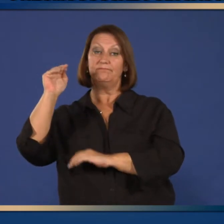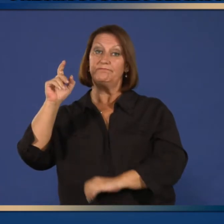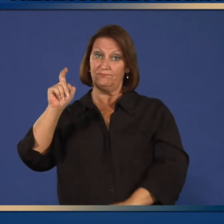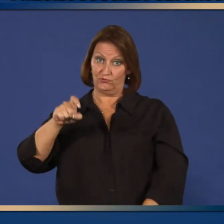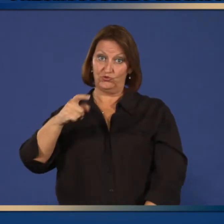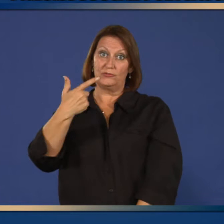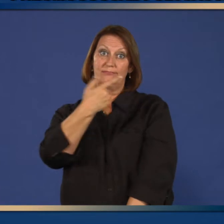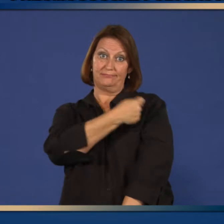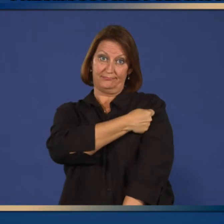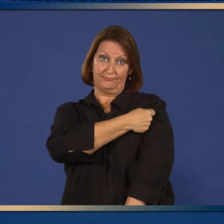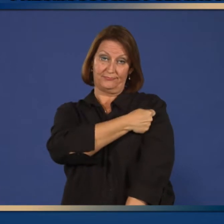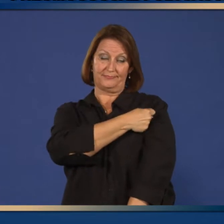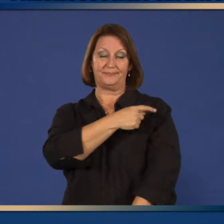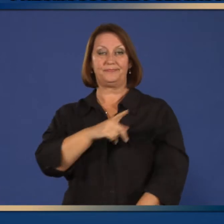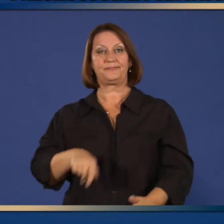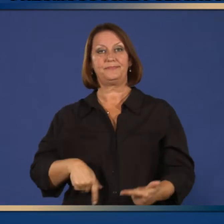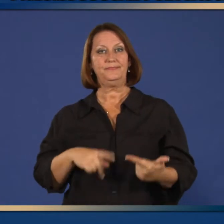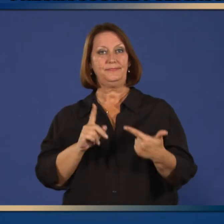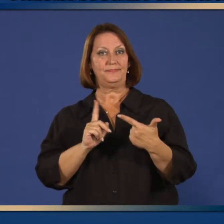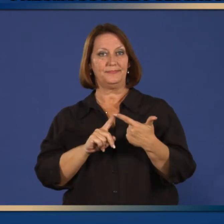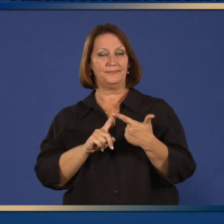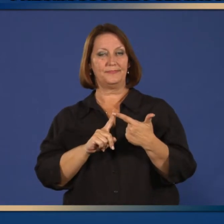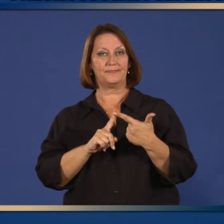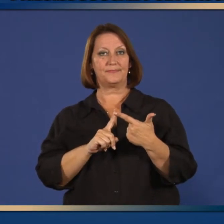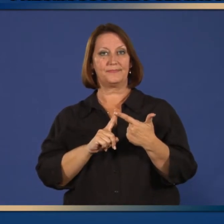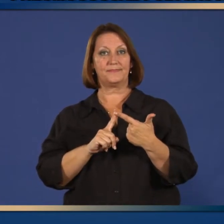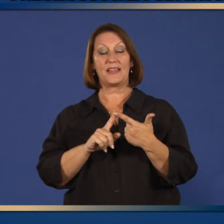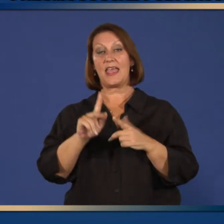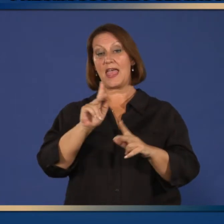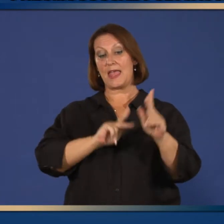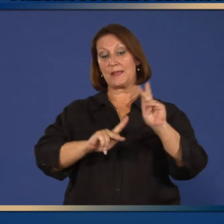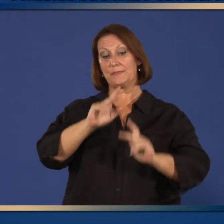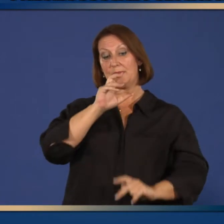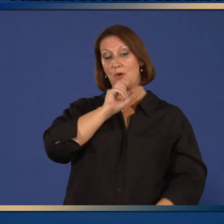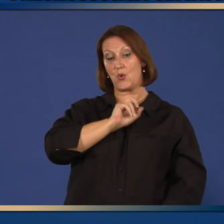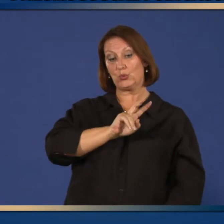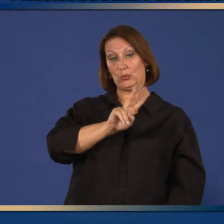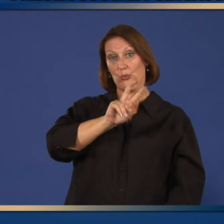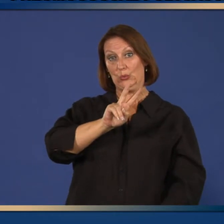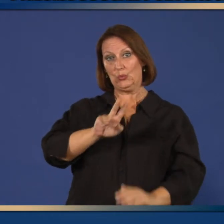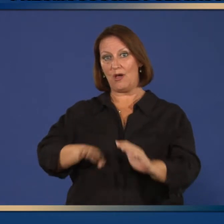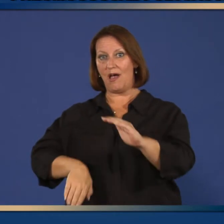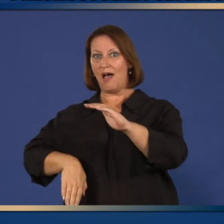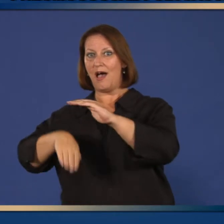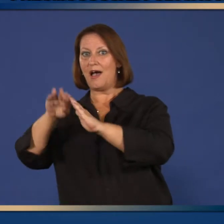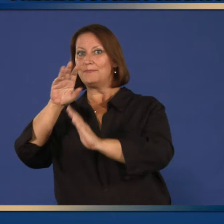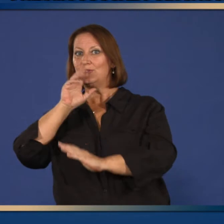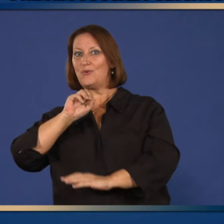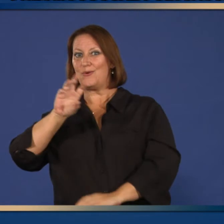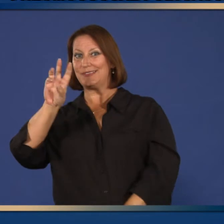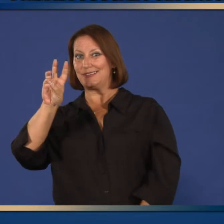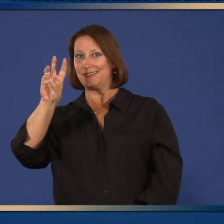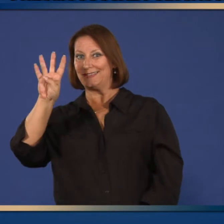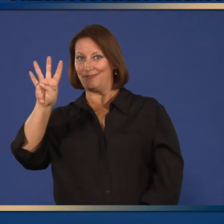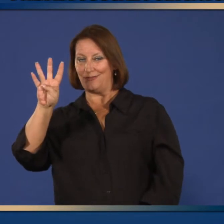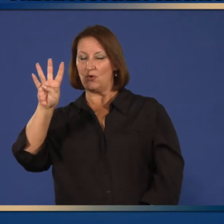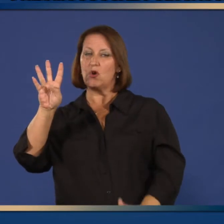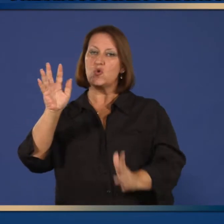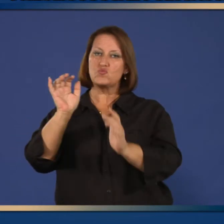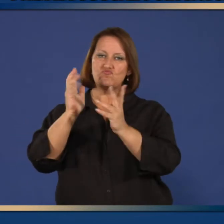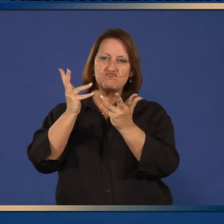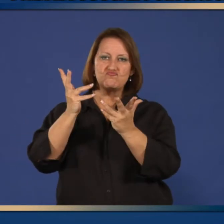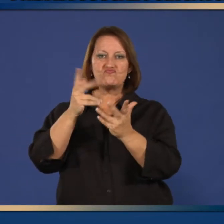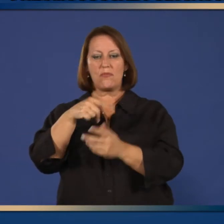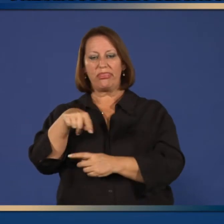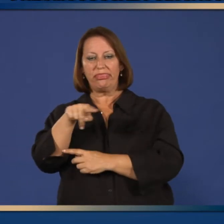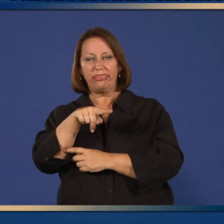anyone 2 through 64 years of age who has a long-term health problem such